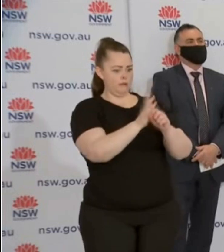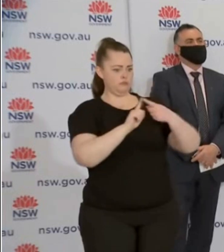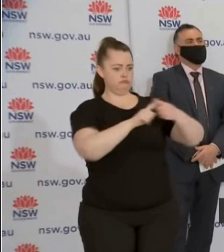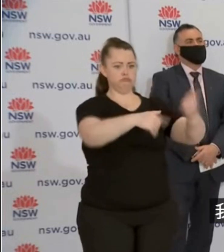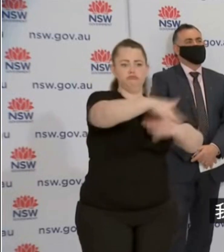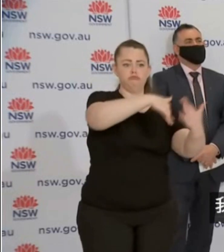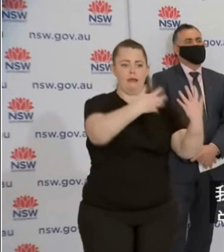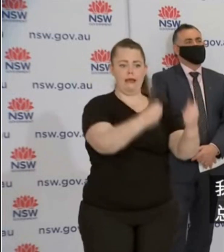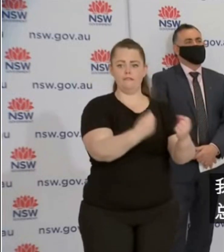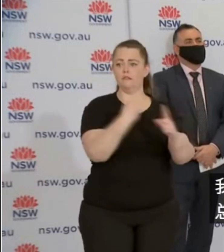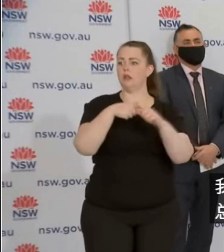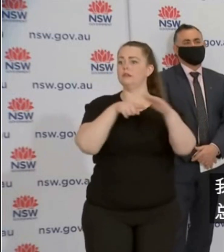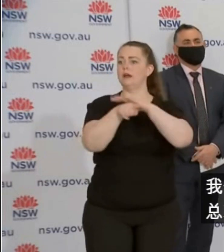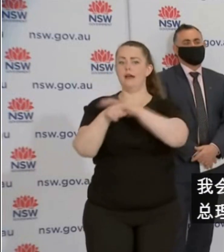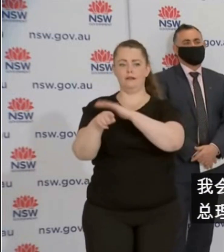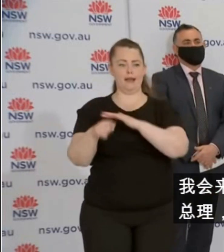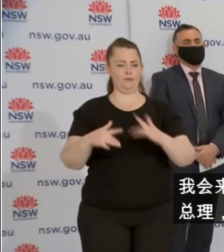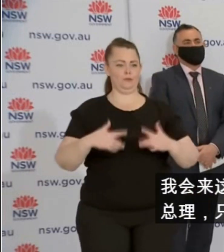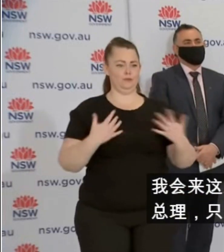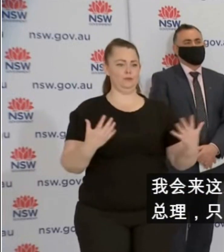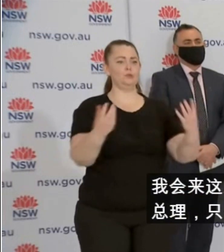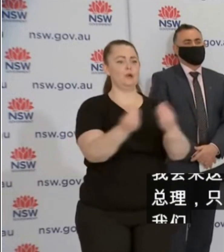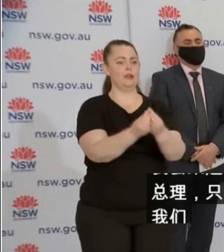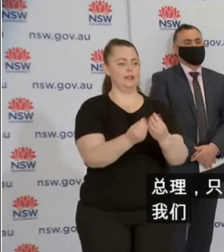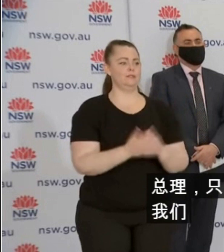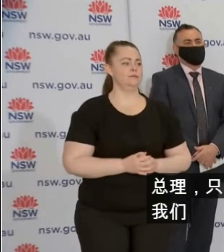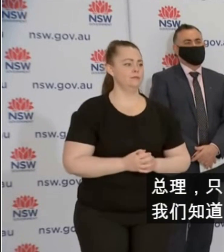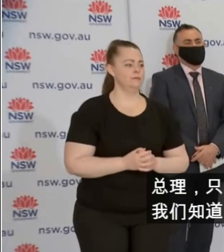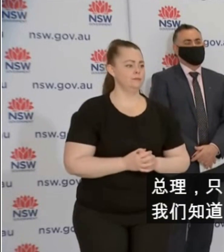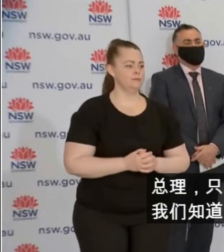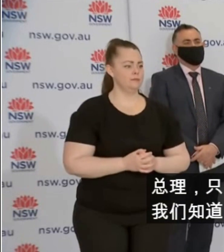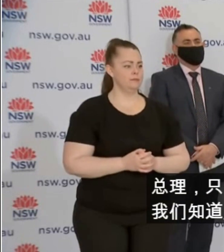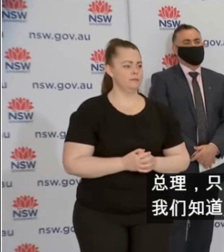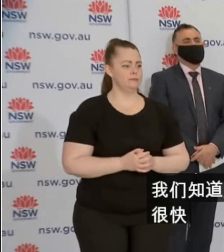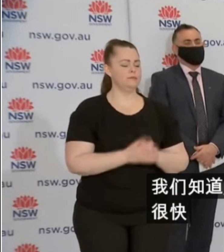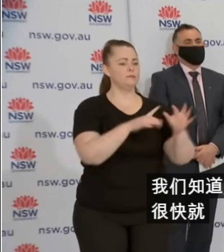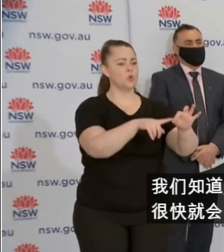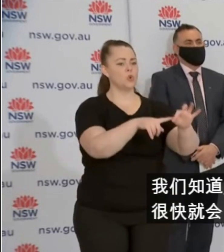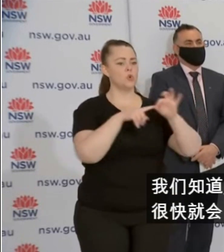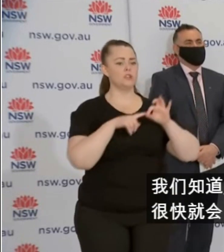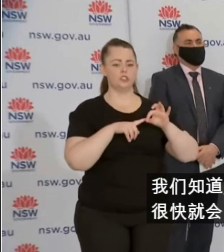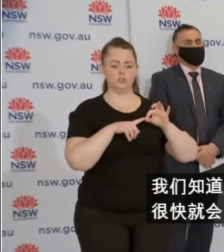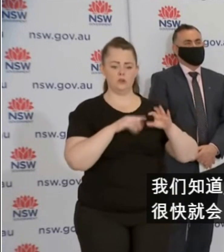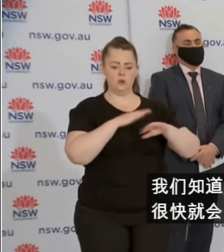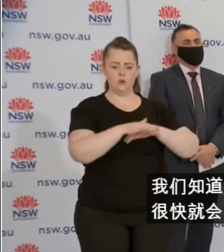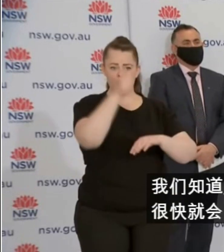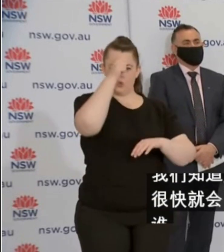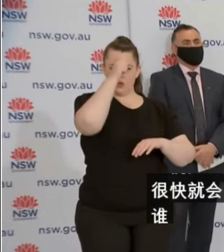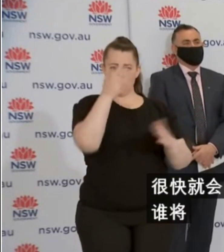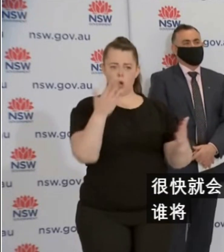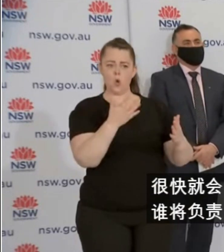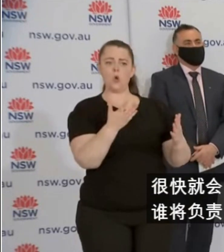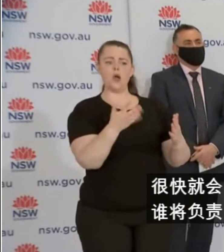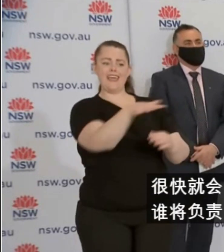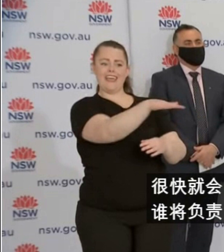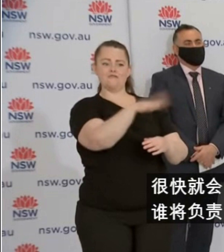come around here. You're the Deputy Premier. Just an update on the plans for Wilcannia. We know that motorhomes are going to be there soon, but want to know who's